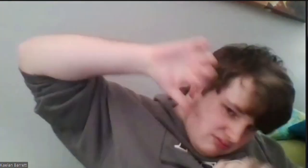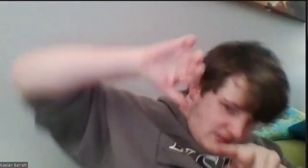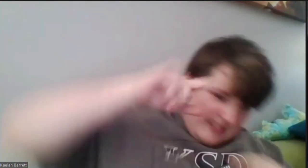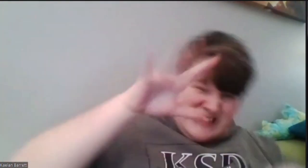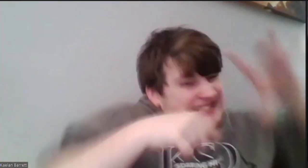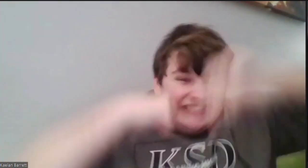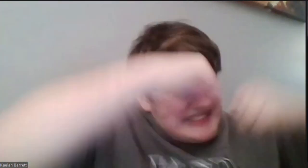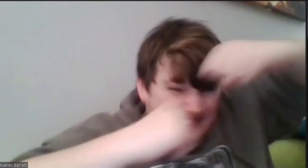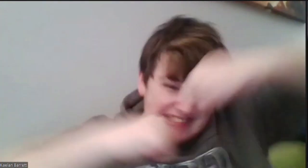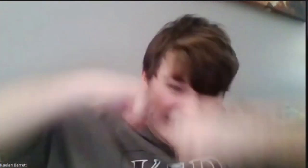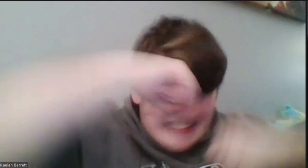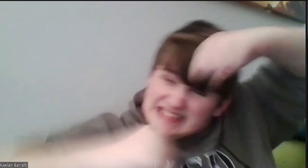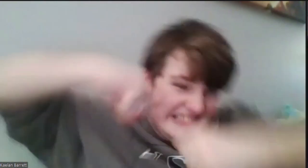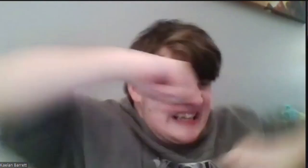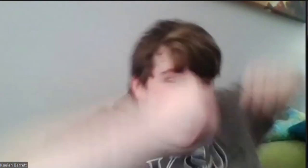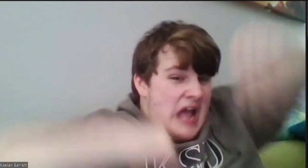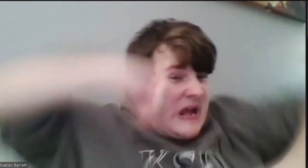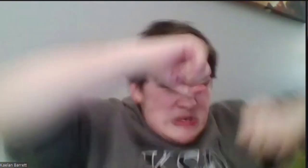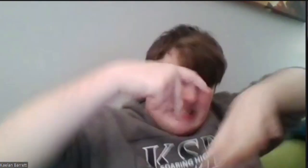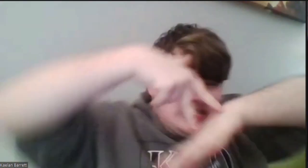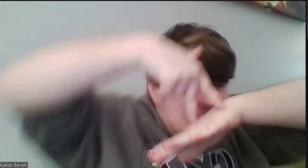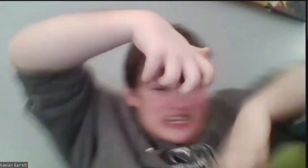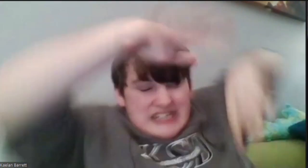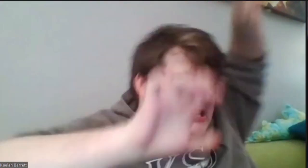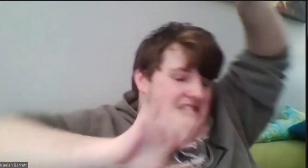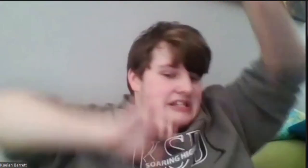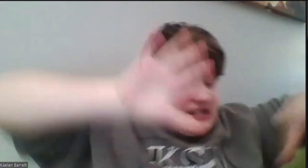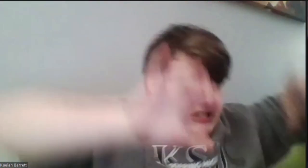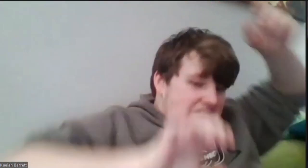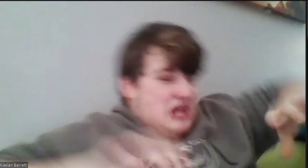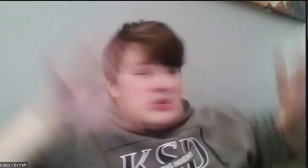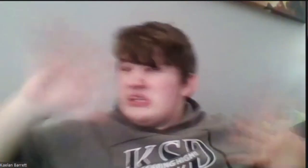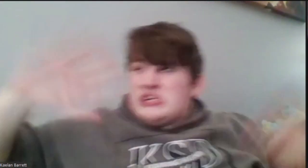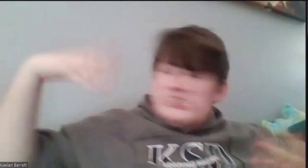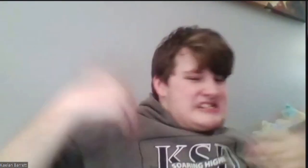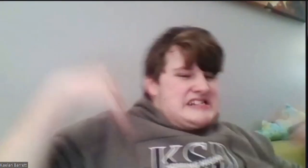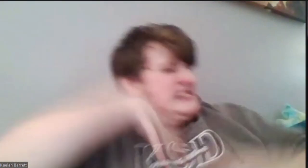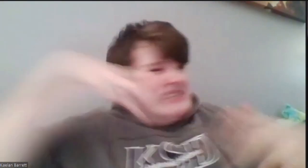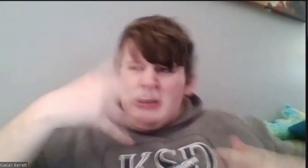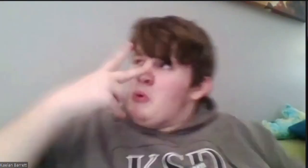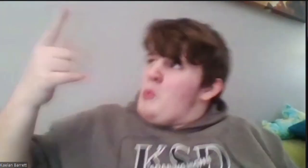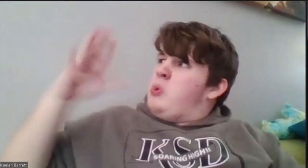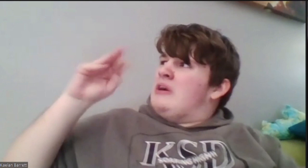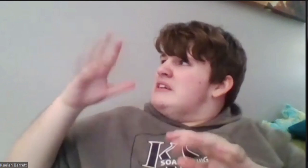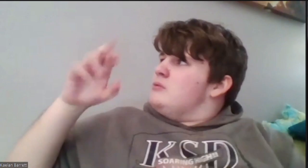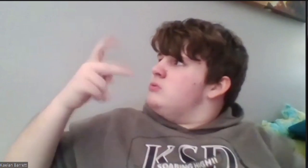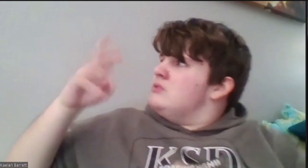But that ghost reaches in and grabs him. He's fighting, trying to get away. He's making sure he's trying. He's like,